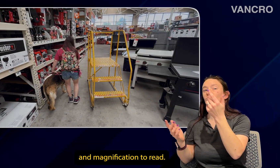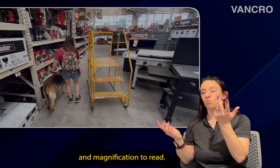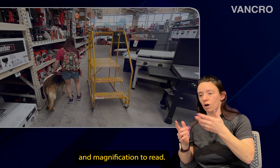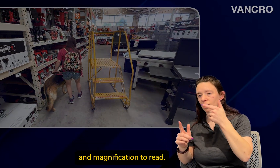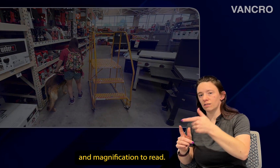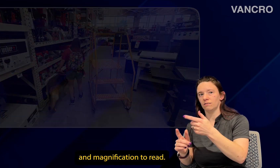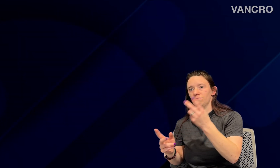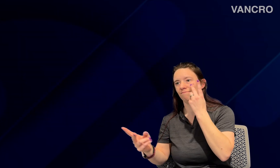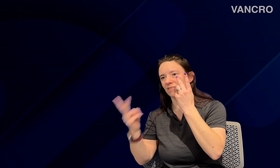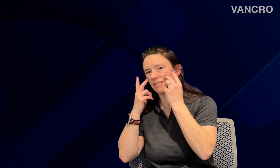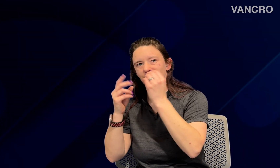read.